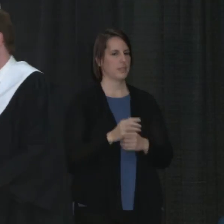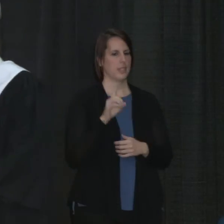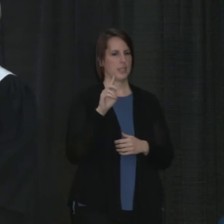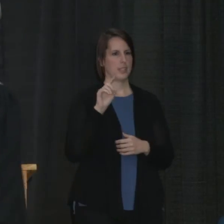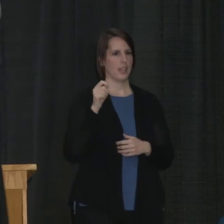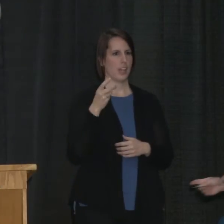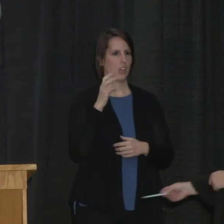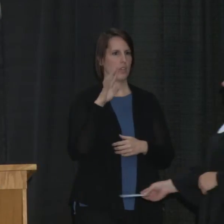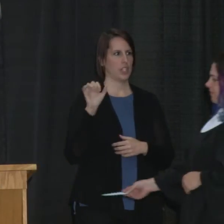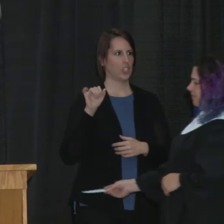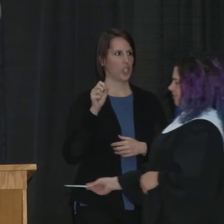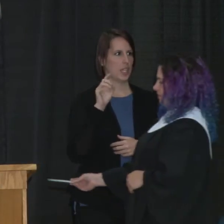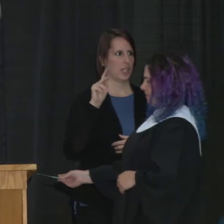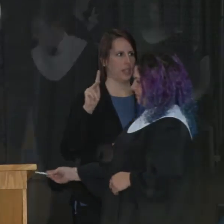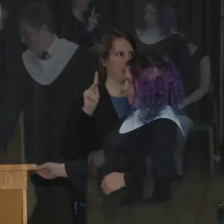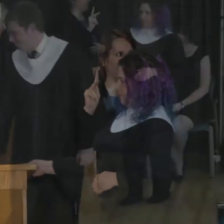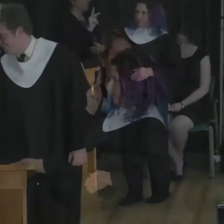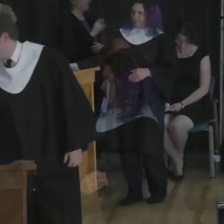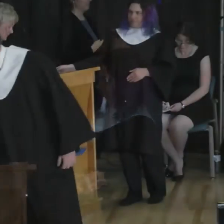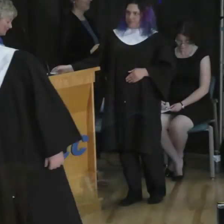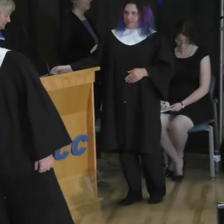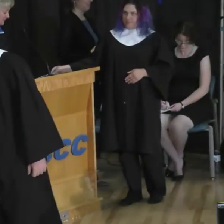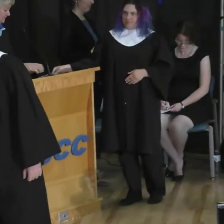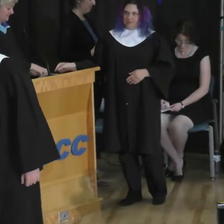Zachary Chittick.